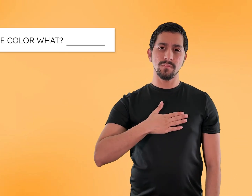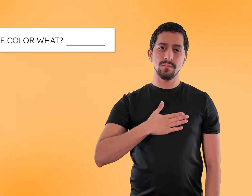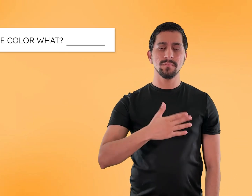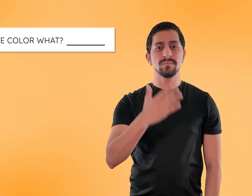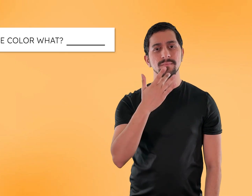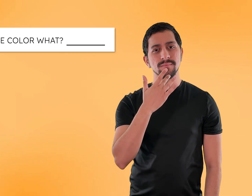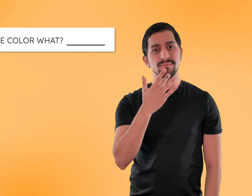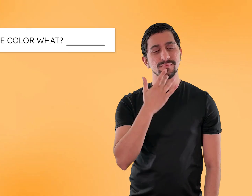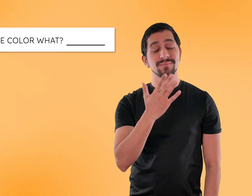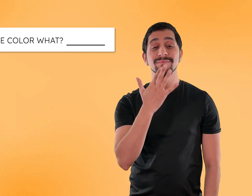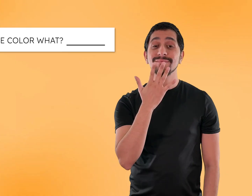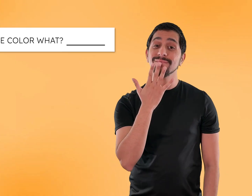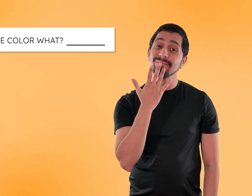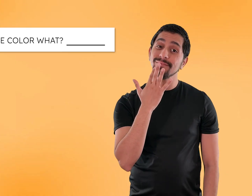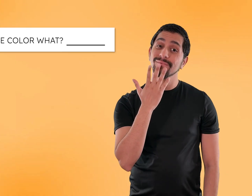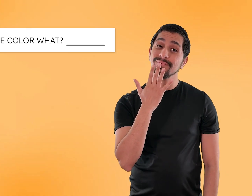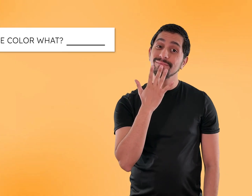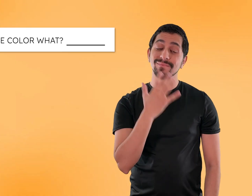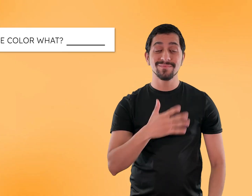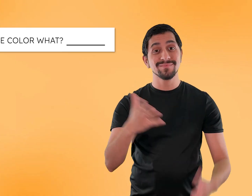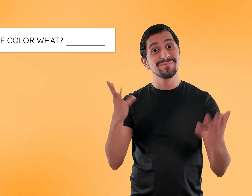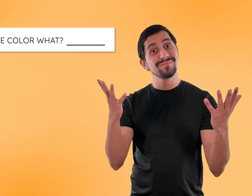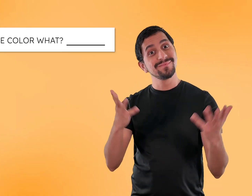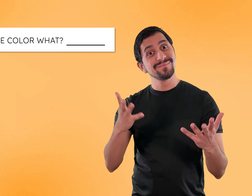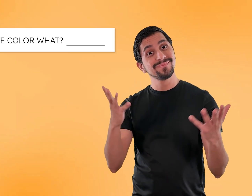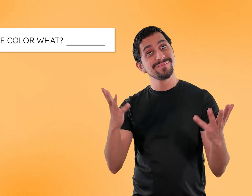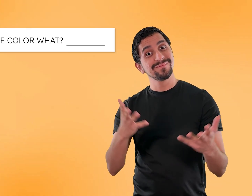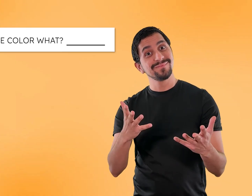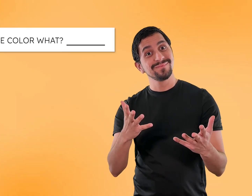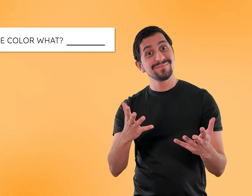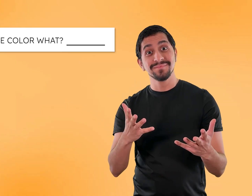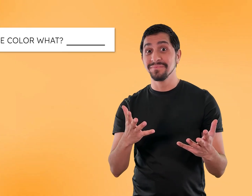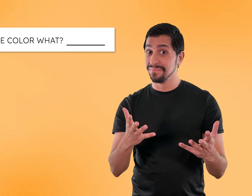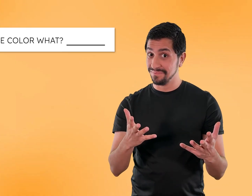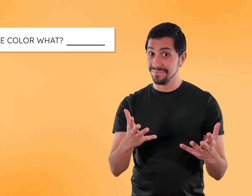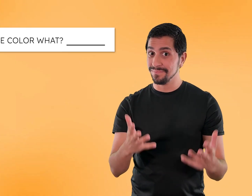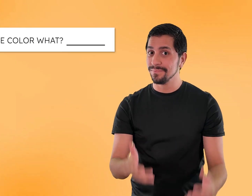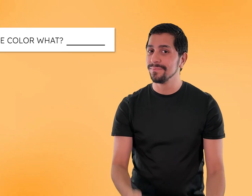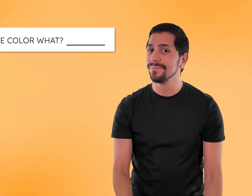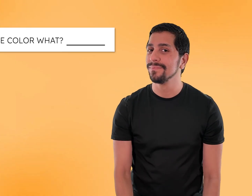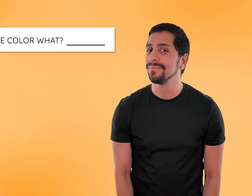My favorite color, what?